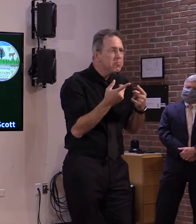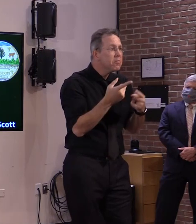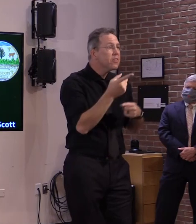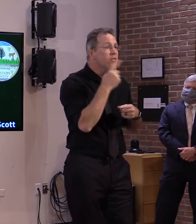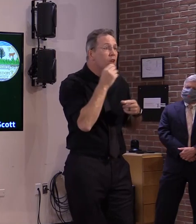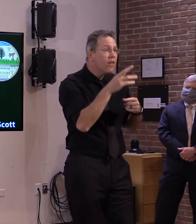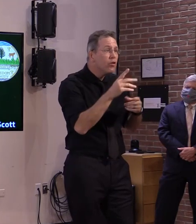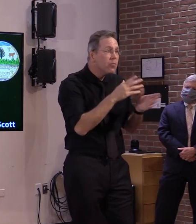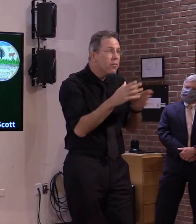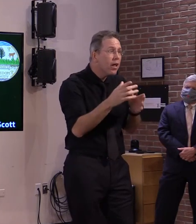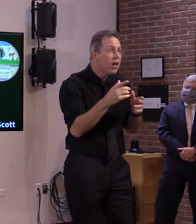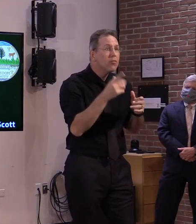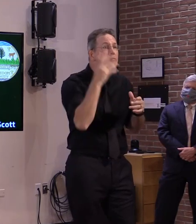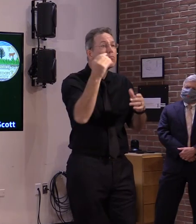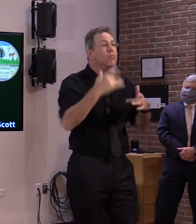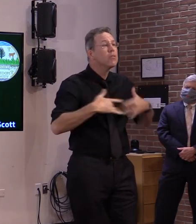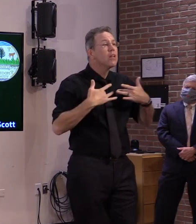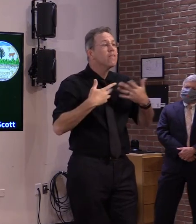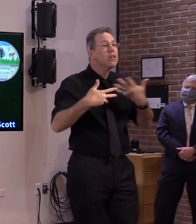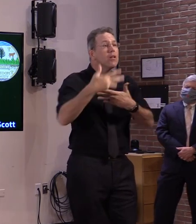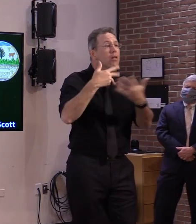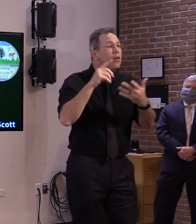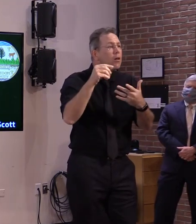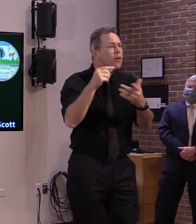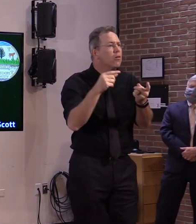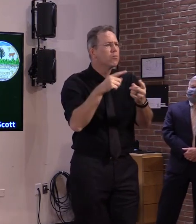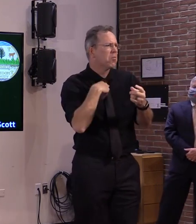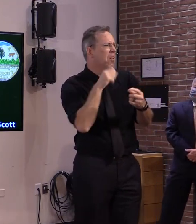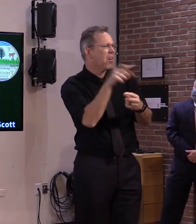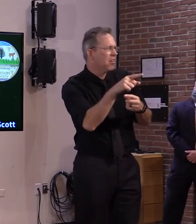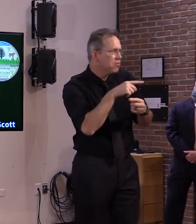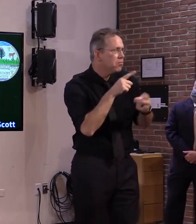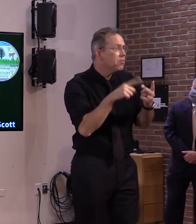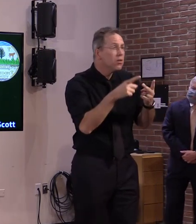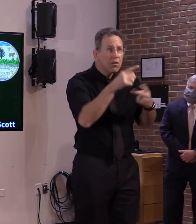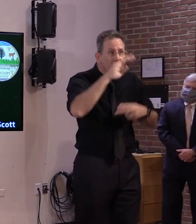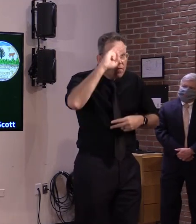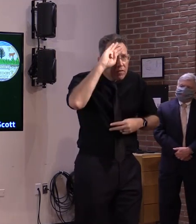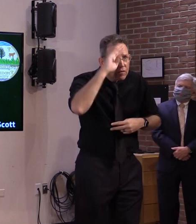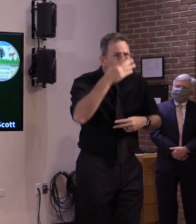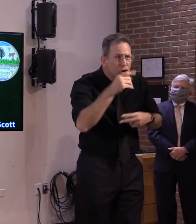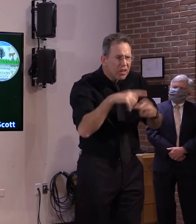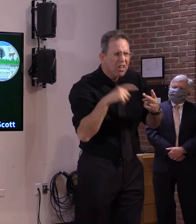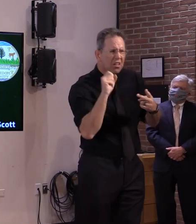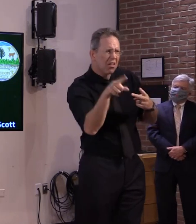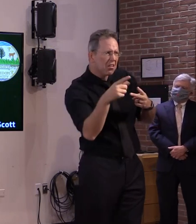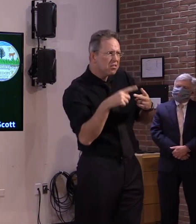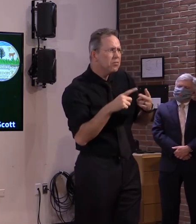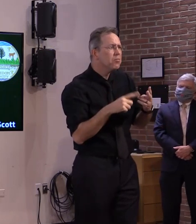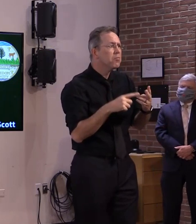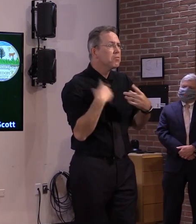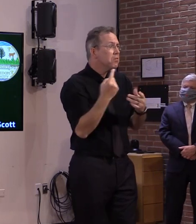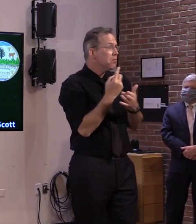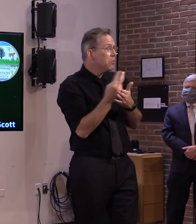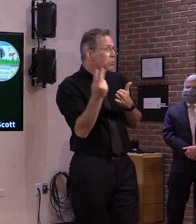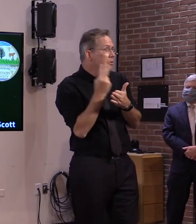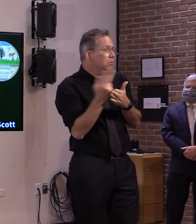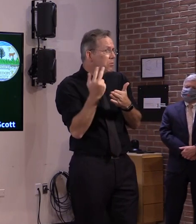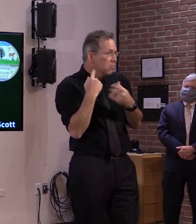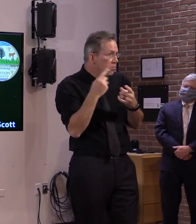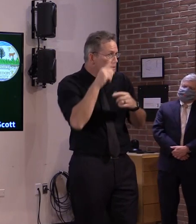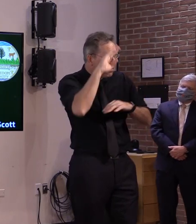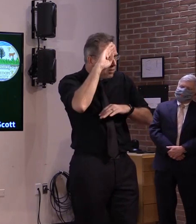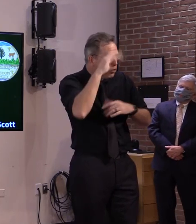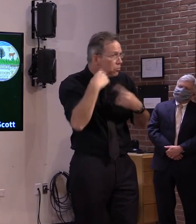well. These are the questions. Do you have a fever, or have you had a fever in the last 14 to 21 days? Have you had